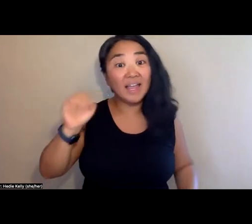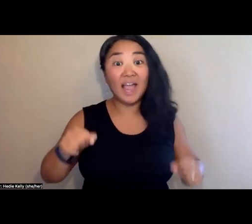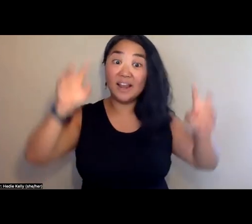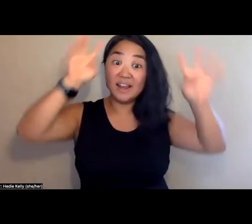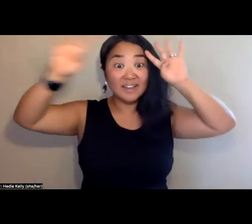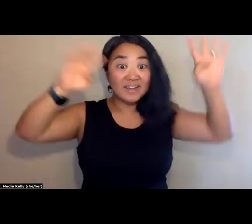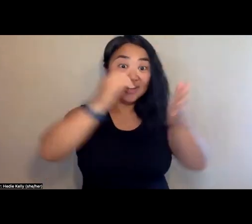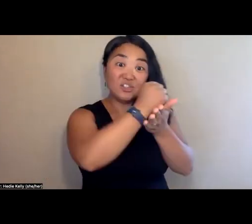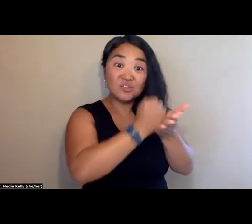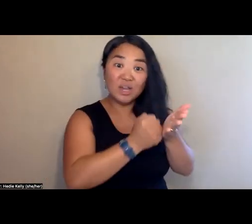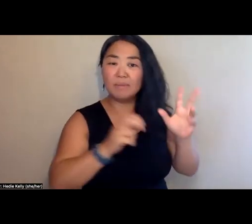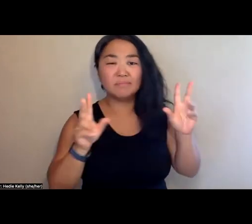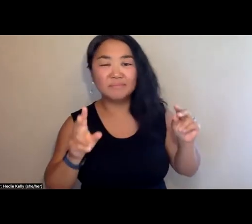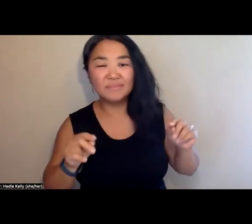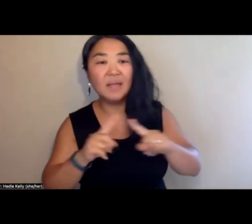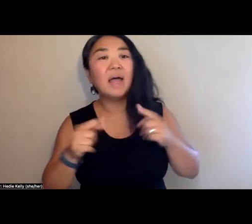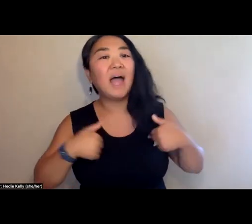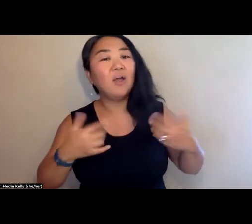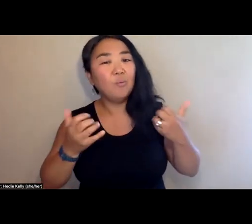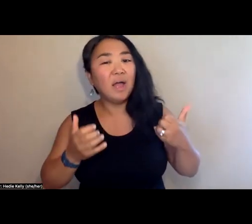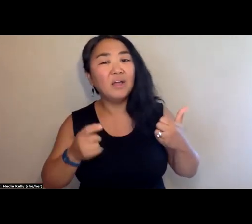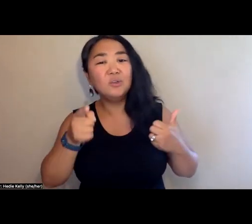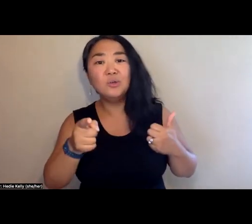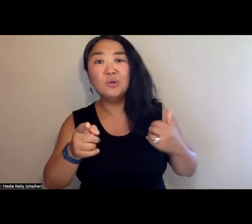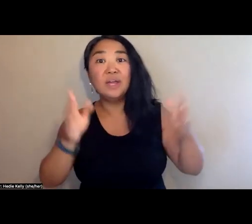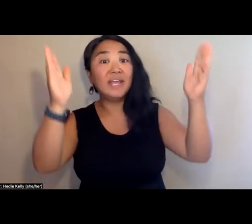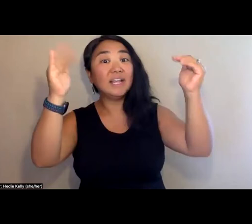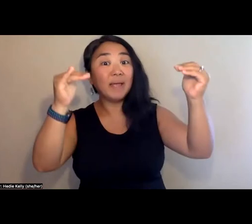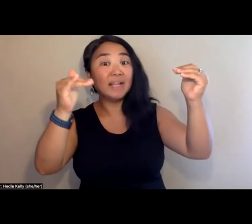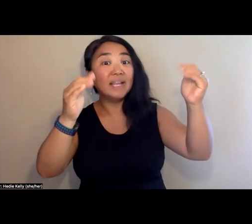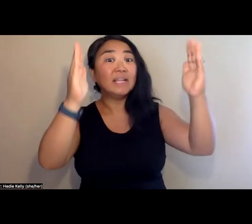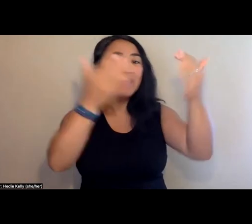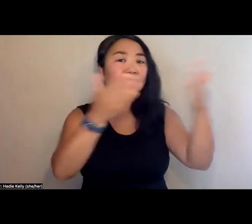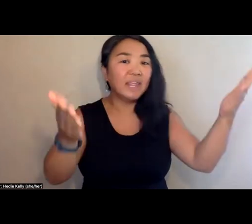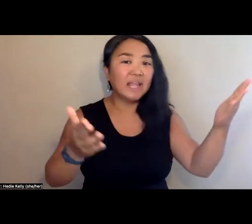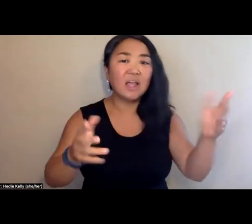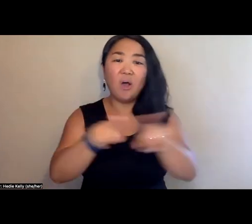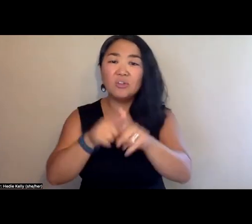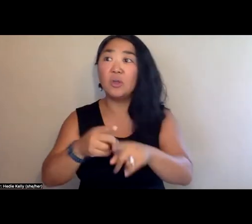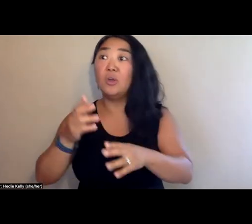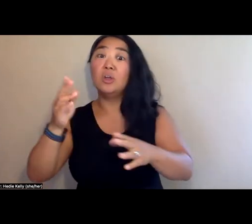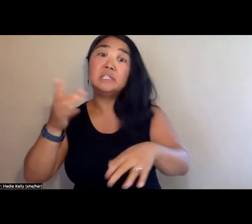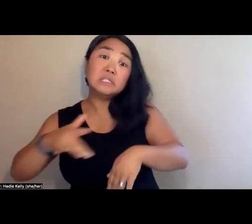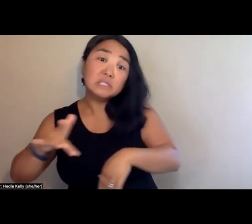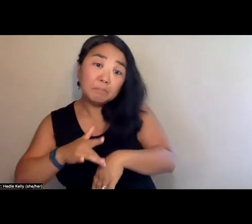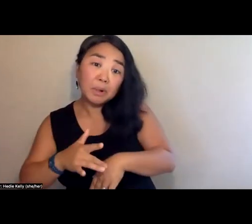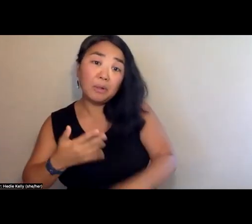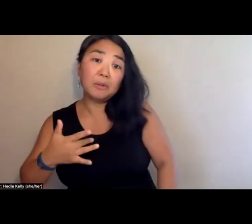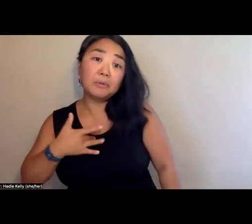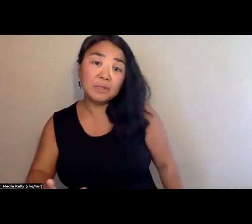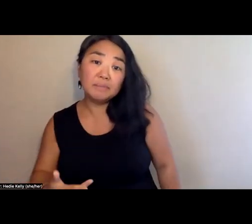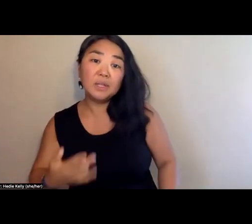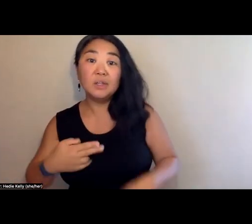always say expect the expected, unexpected things and the usual, unusual things. There's always gonna be something wild along the way if you keep your eyes